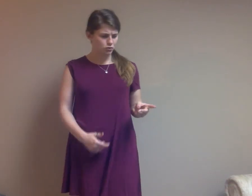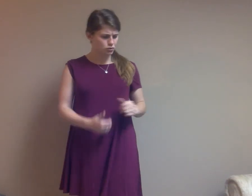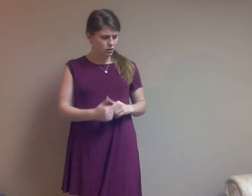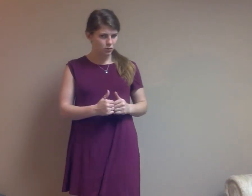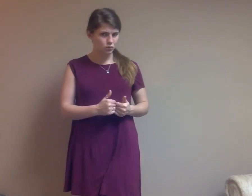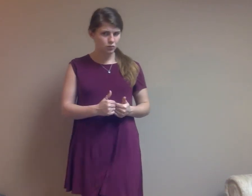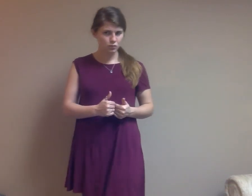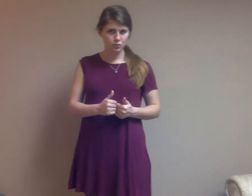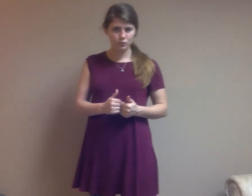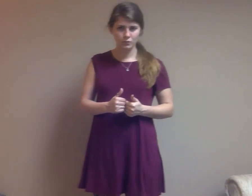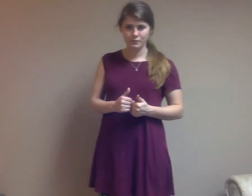Talk for me, please.